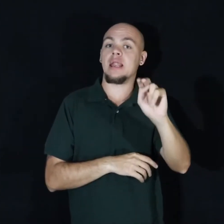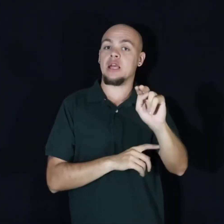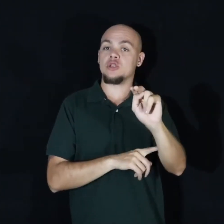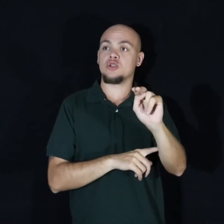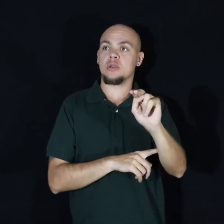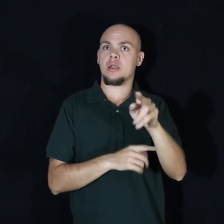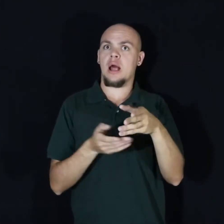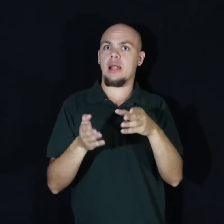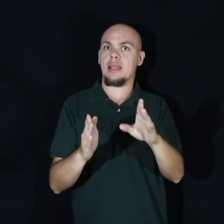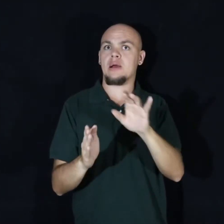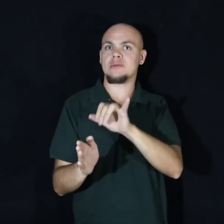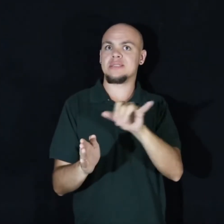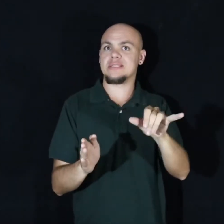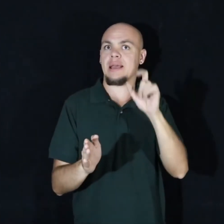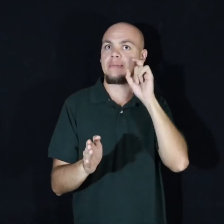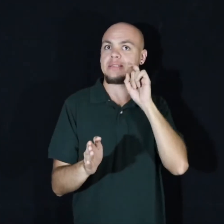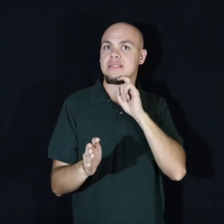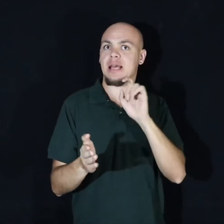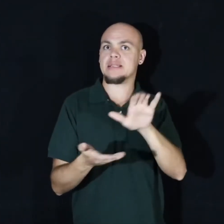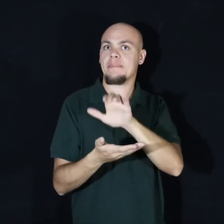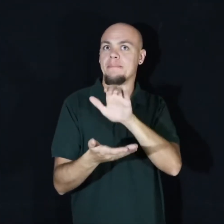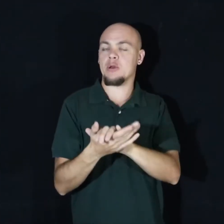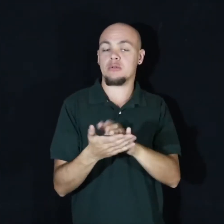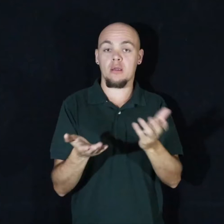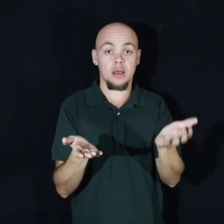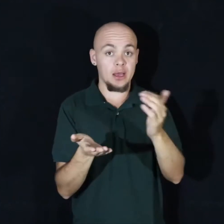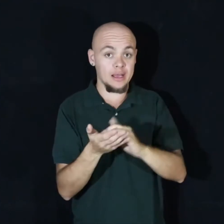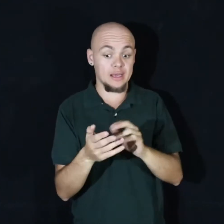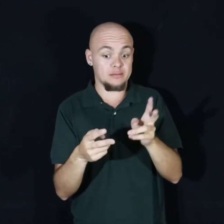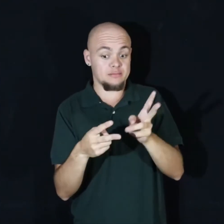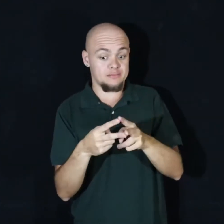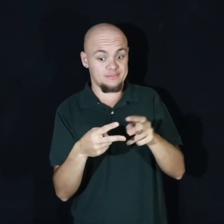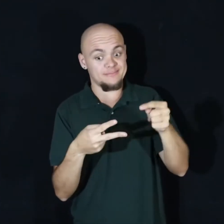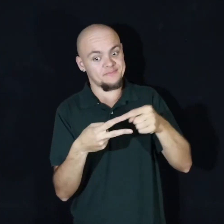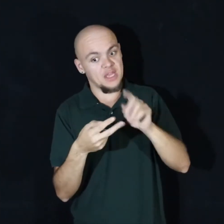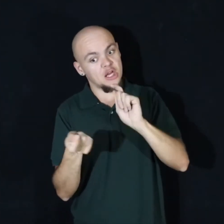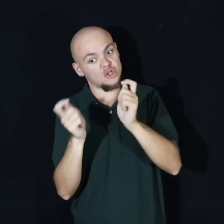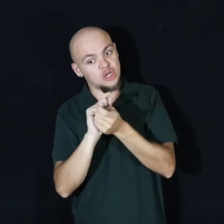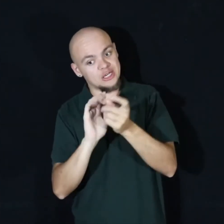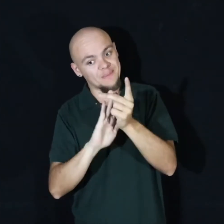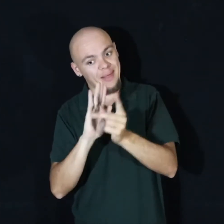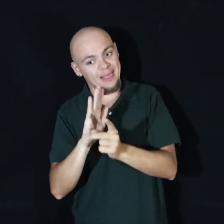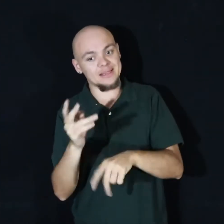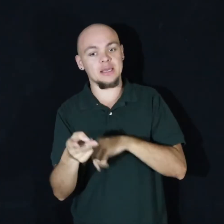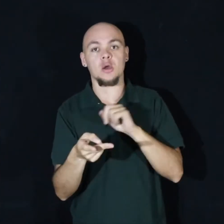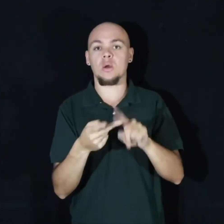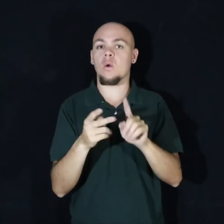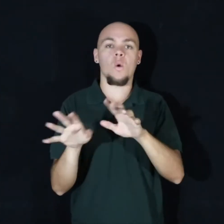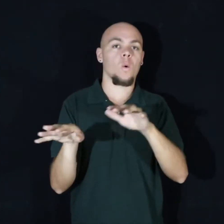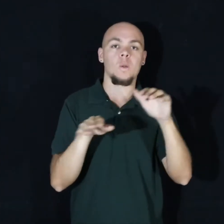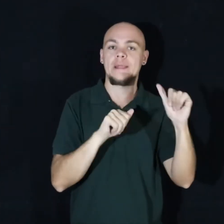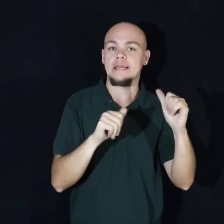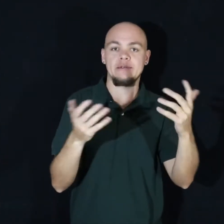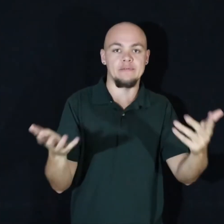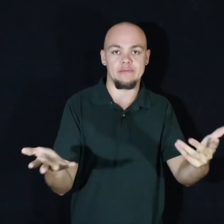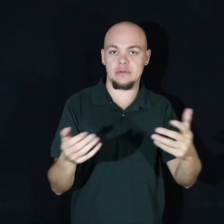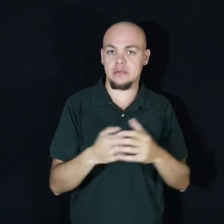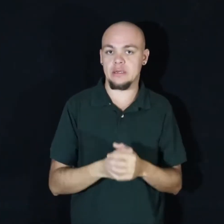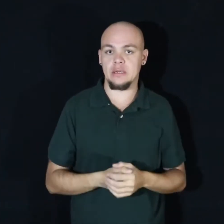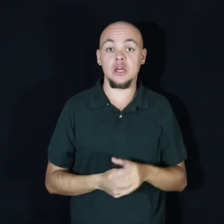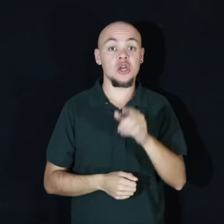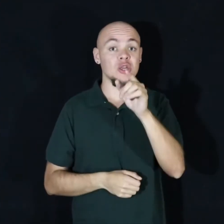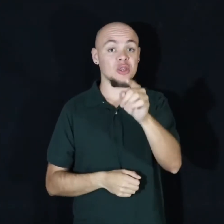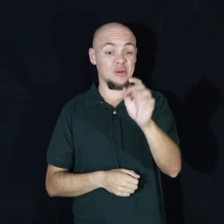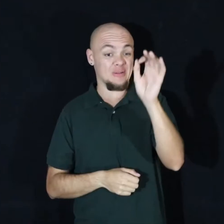denomination that says they do allow same-sex marriages? Again, either work to change the policy or leave